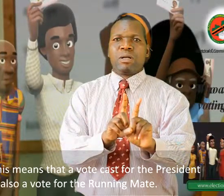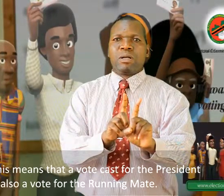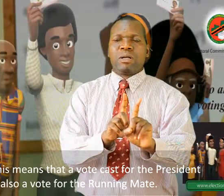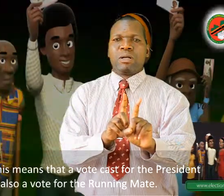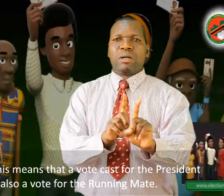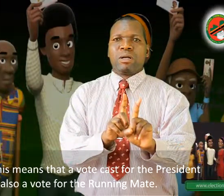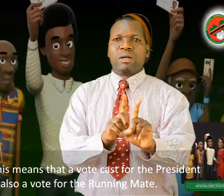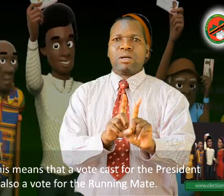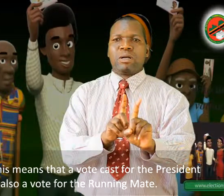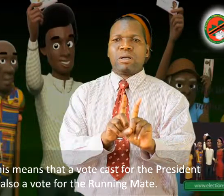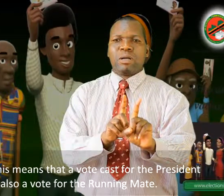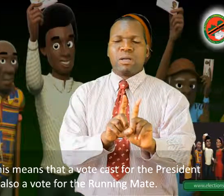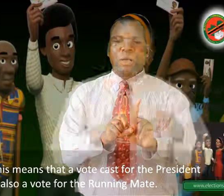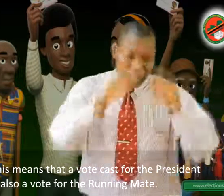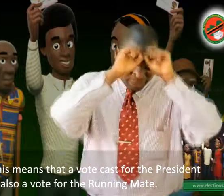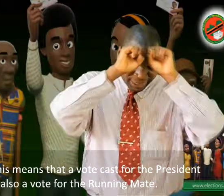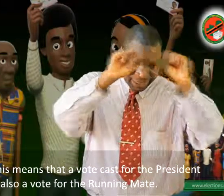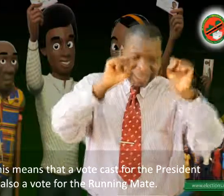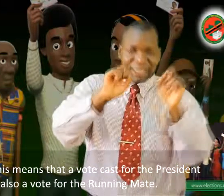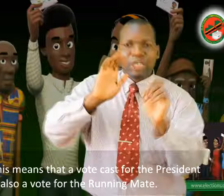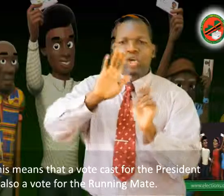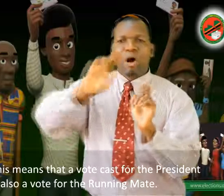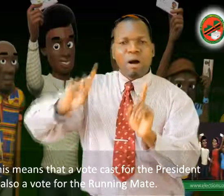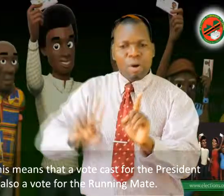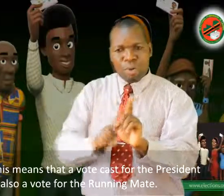vote cast for the president is also a vote for the running mate.